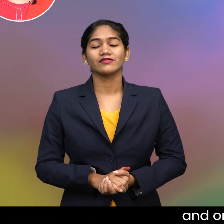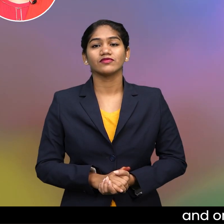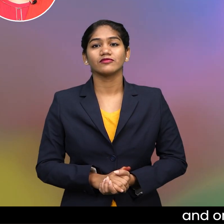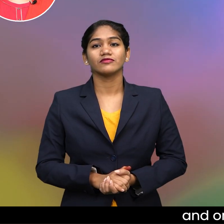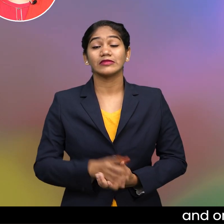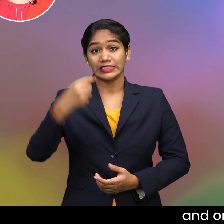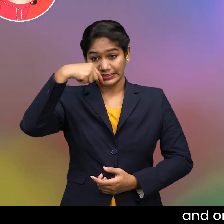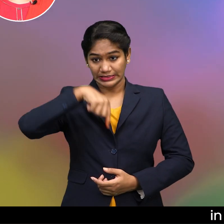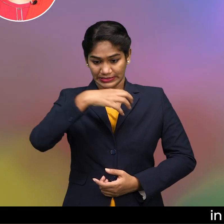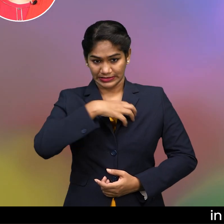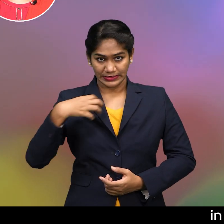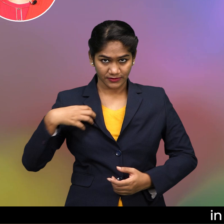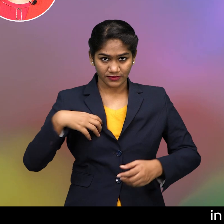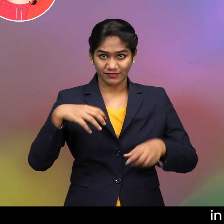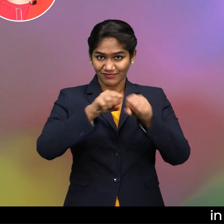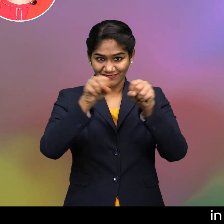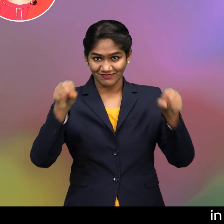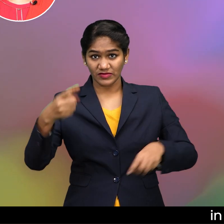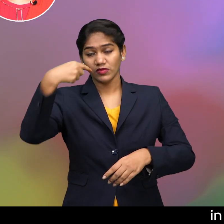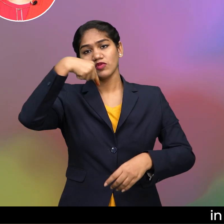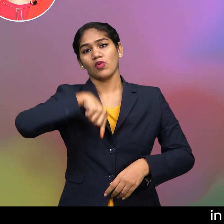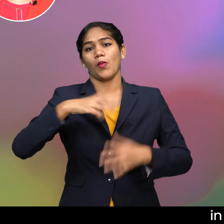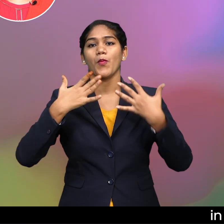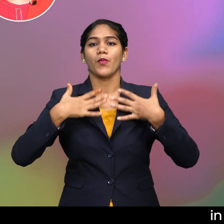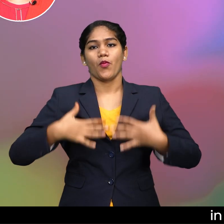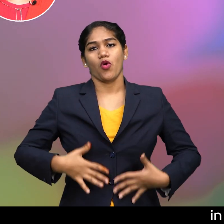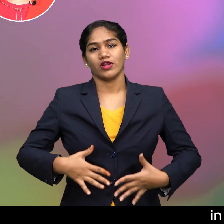and organ systems in the body.